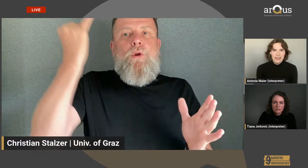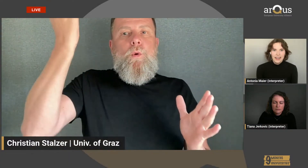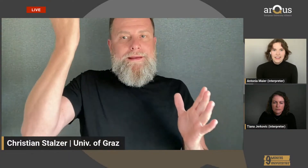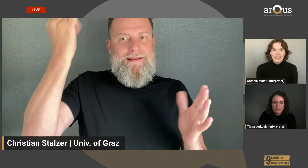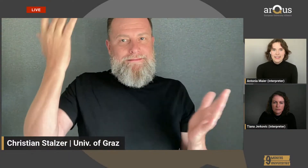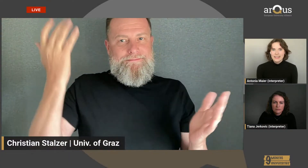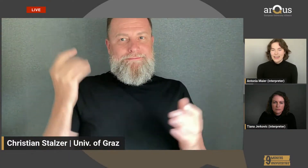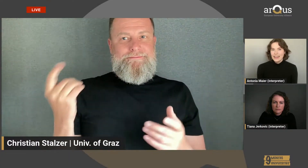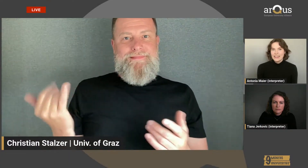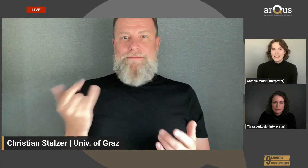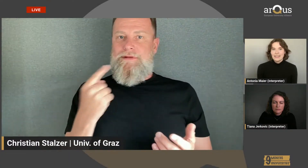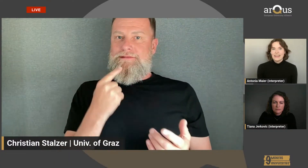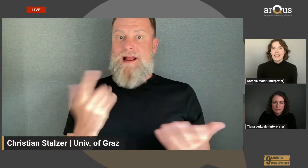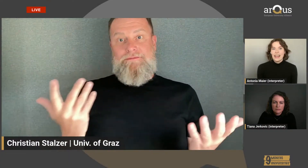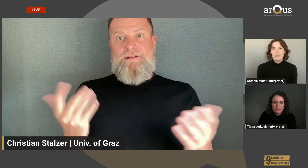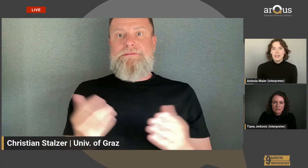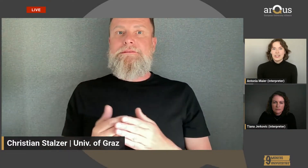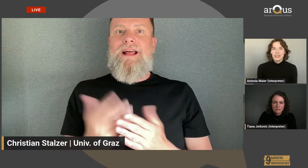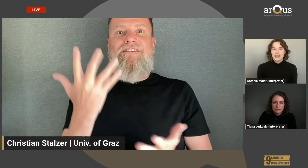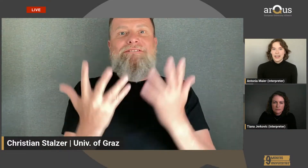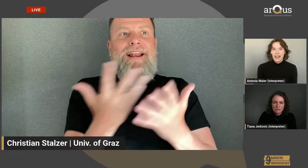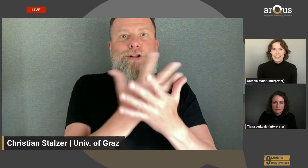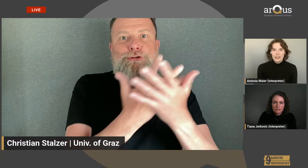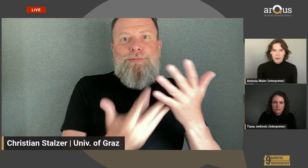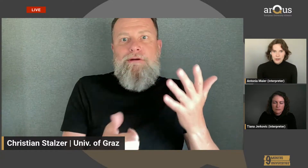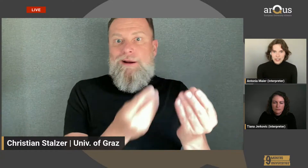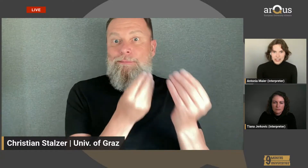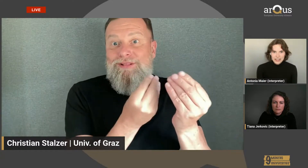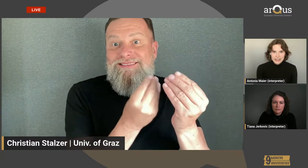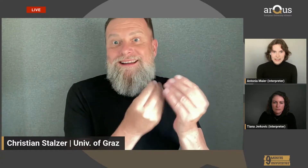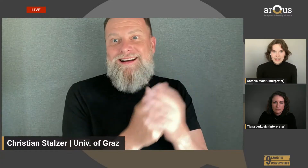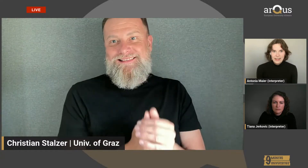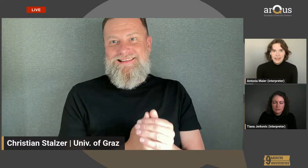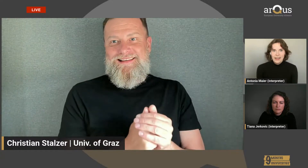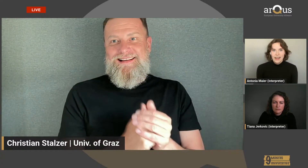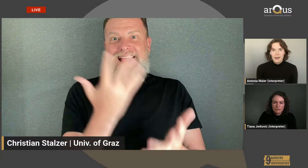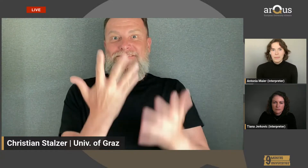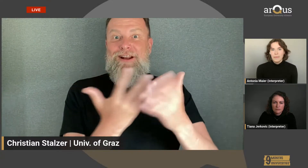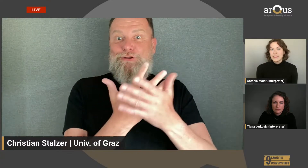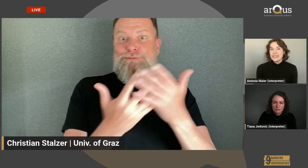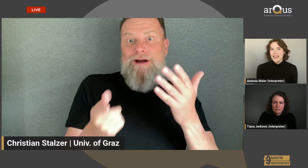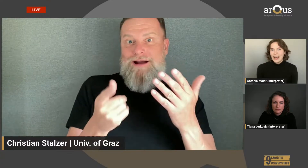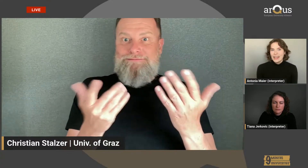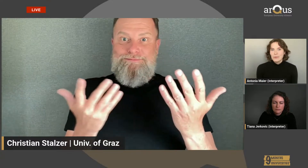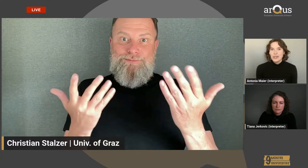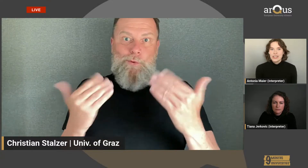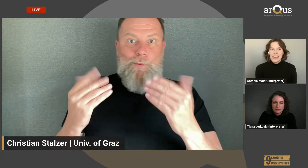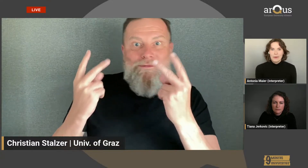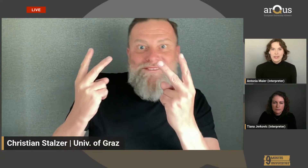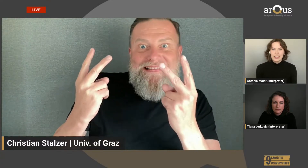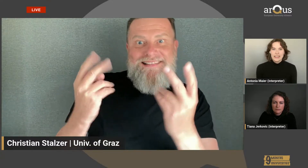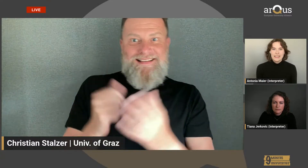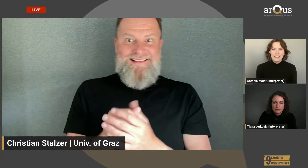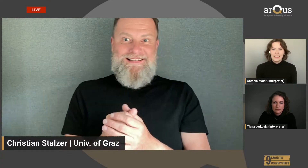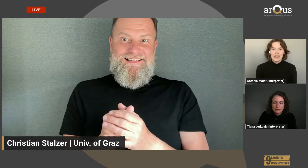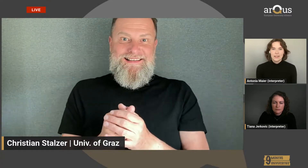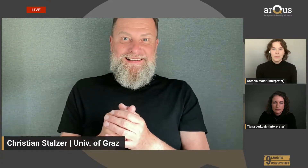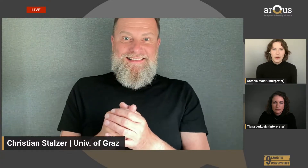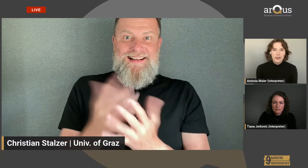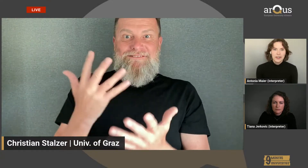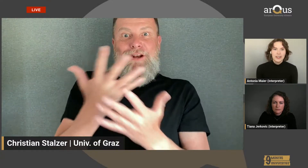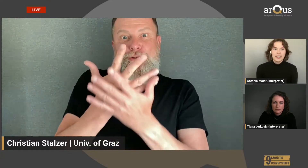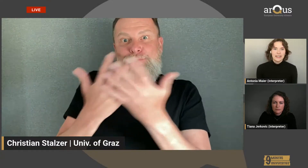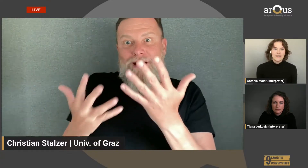researchers that say that language ideologies decide which language gets seen